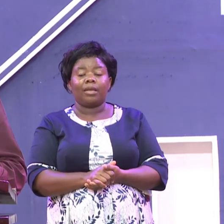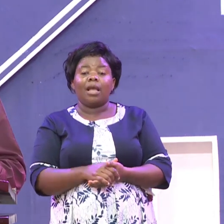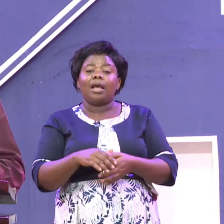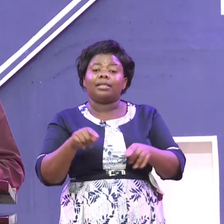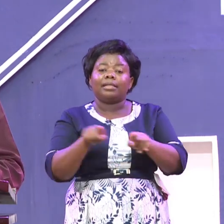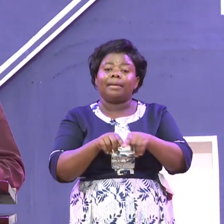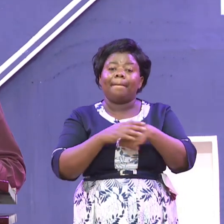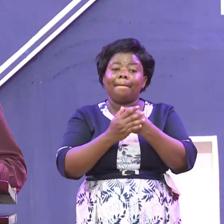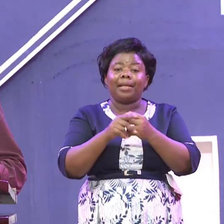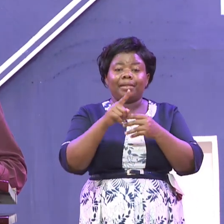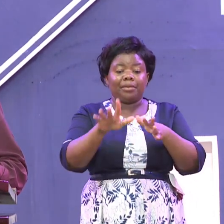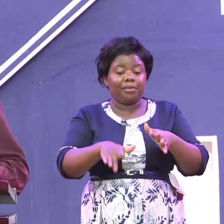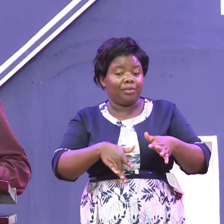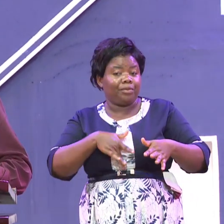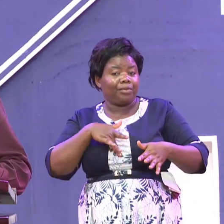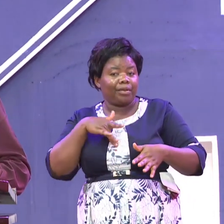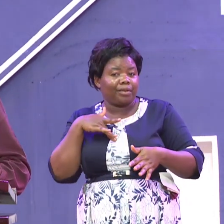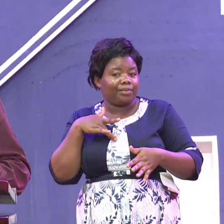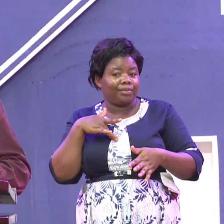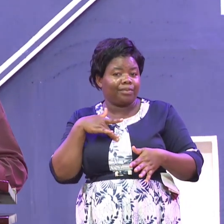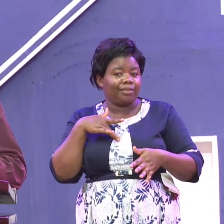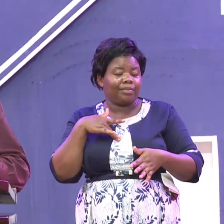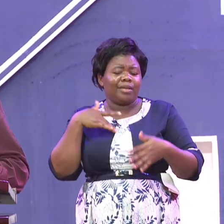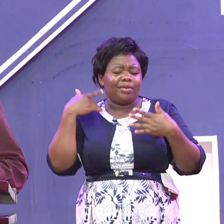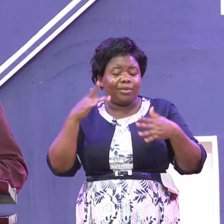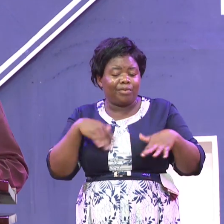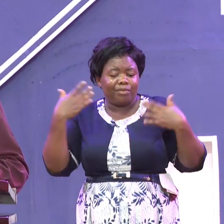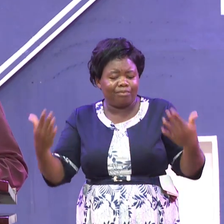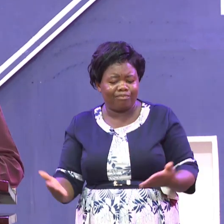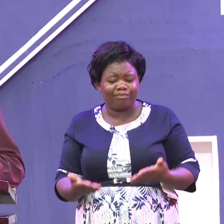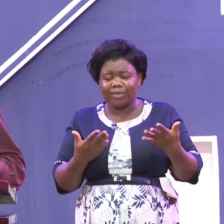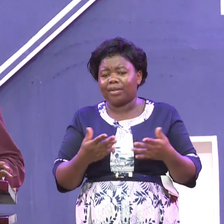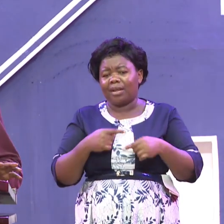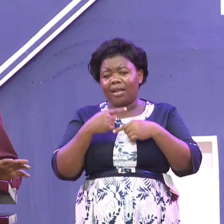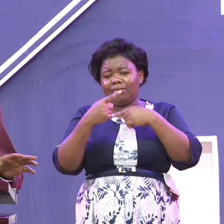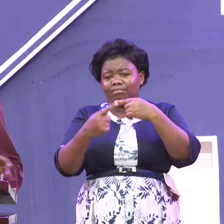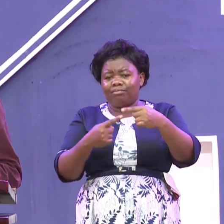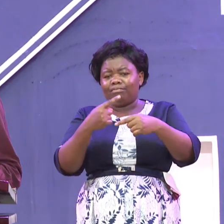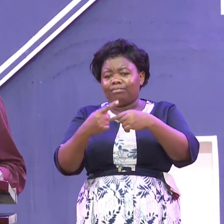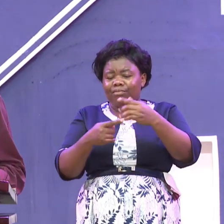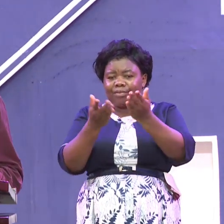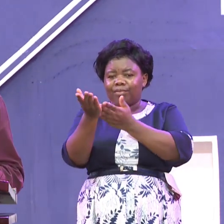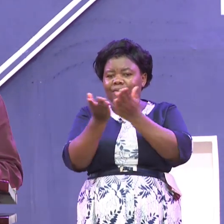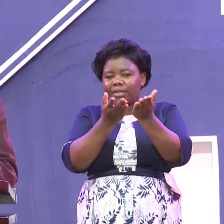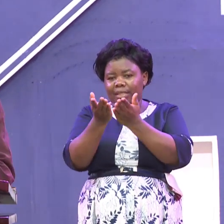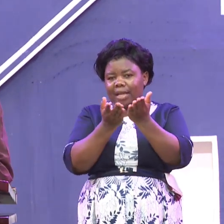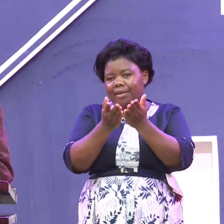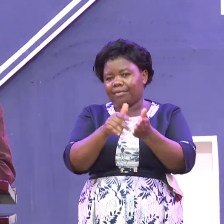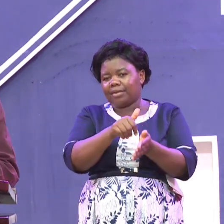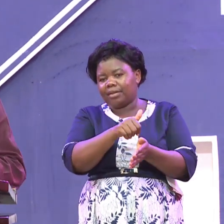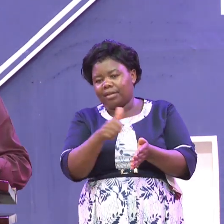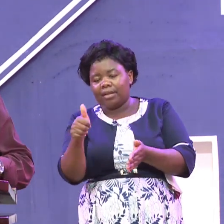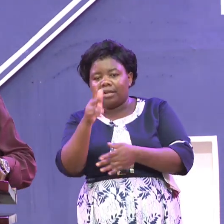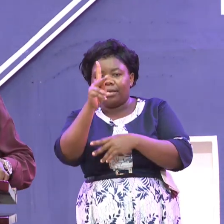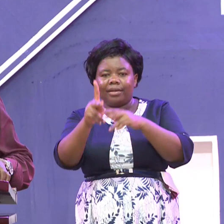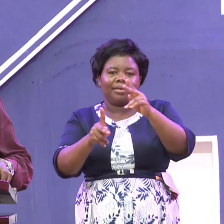kikuleetera naawe okuwulira muli nga oddamu amaanyi okwagala okuyamba omuntu oyo. This